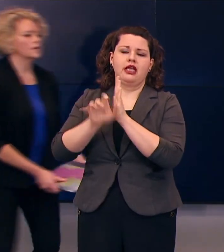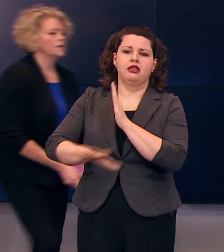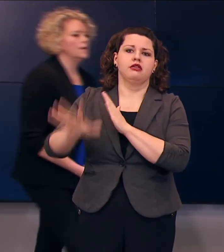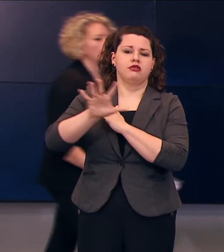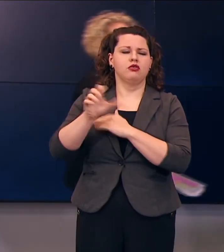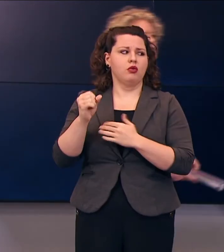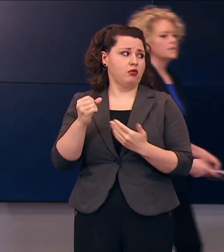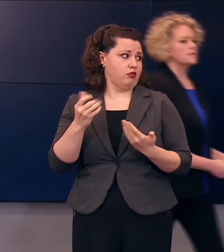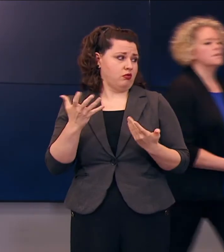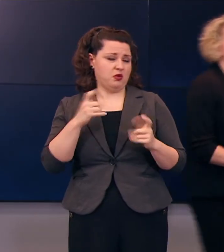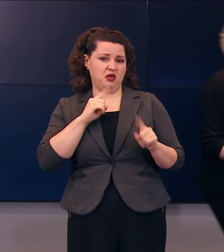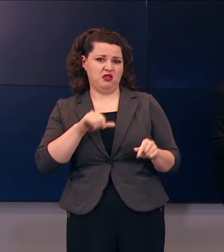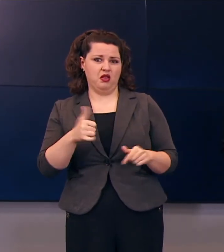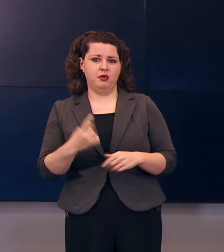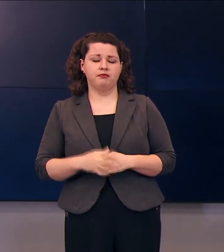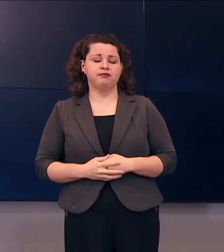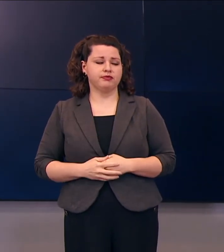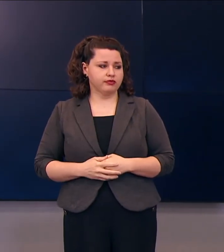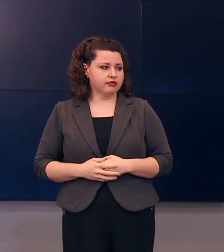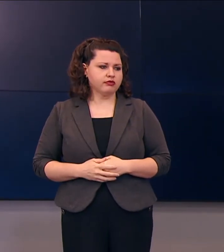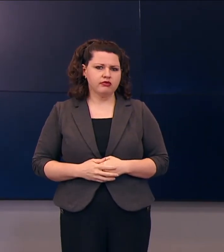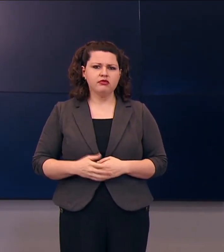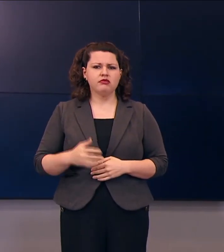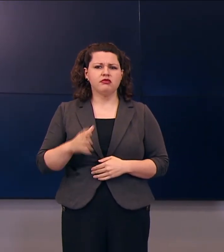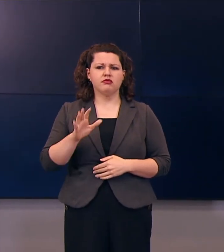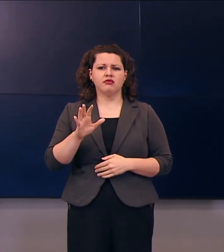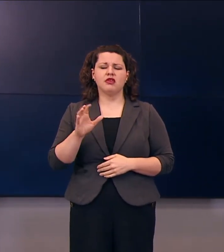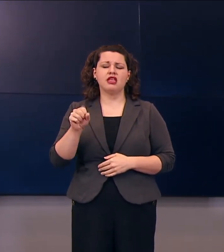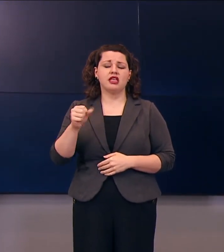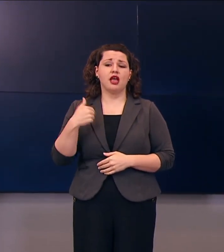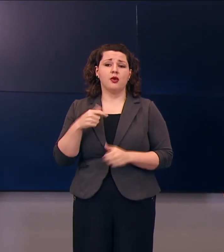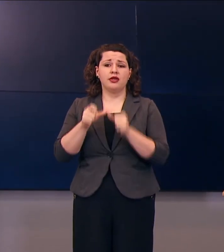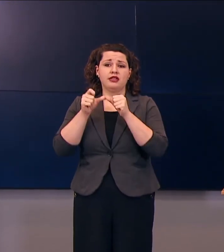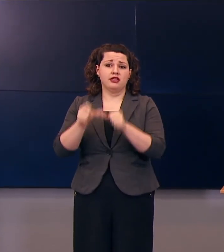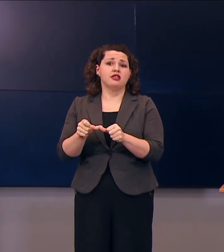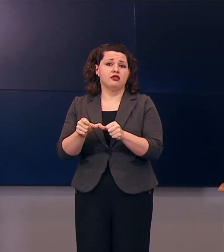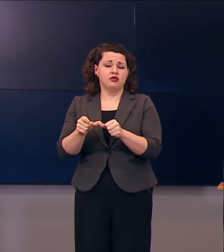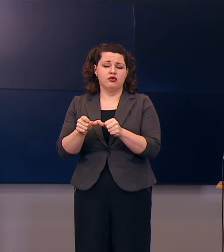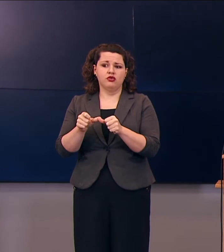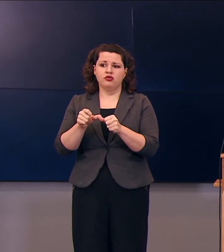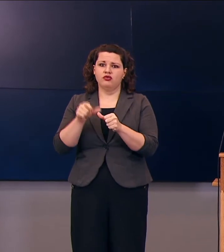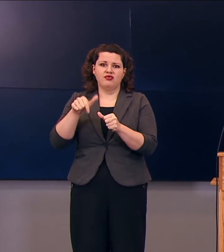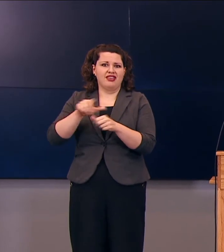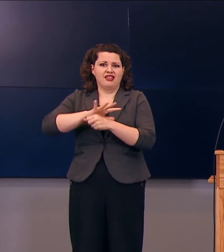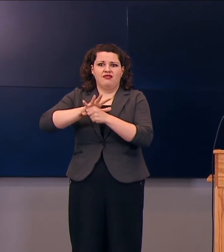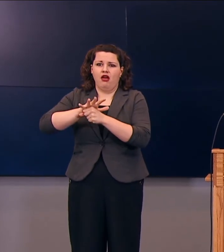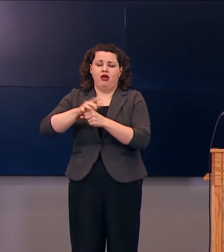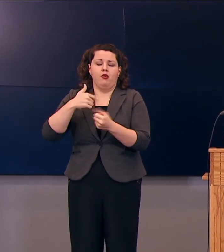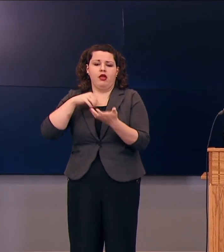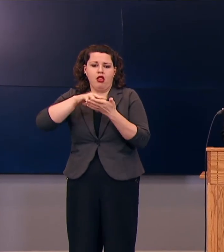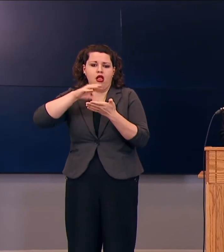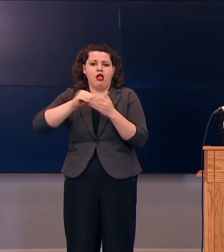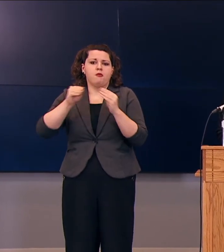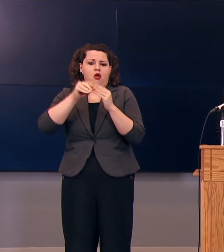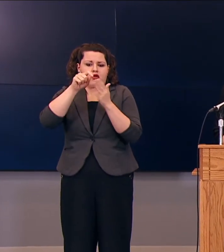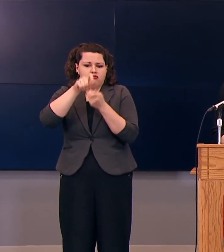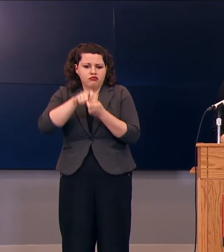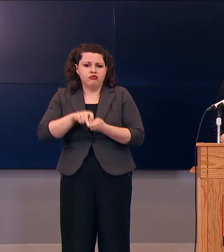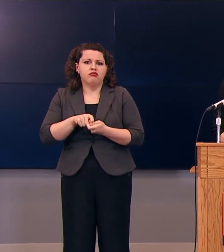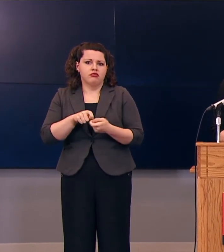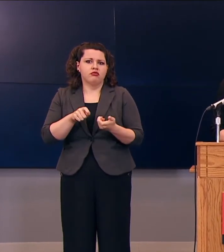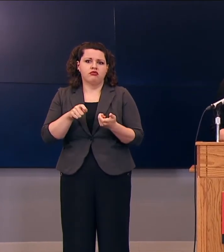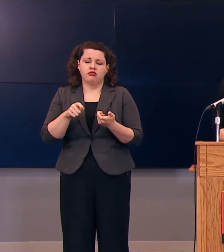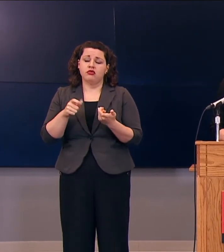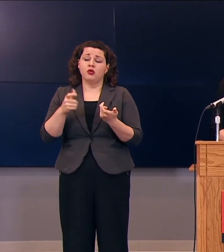do you want to answer that? So I would just add that, you know, we continue to learn more about this virus all of the time. One thing we do know is